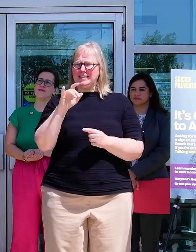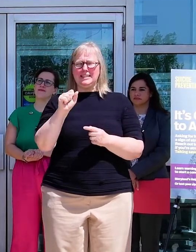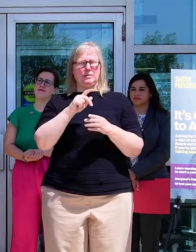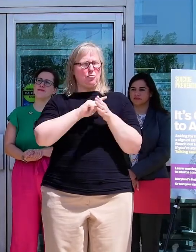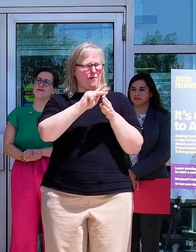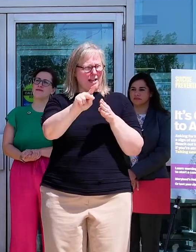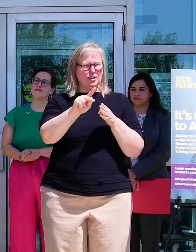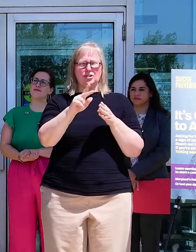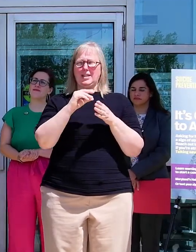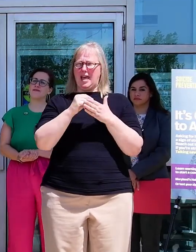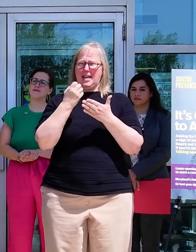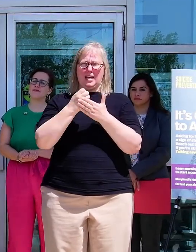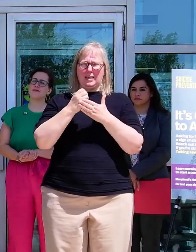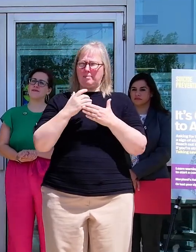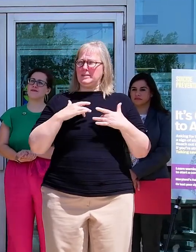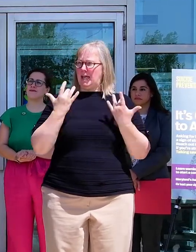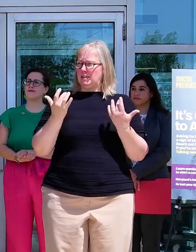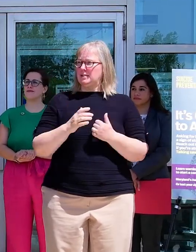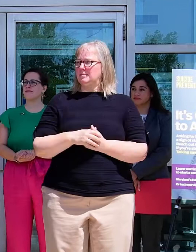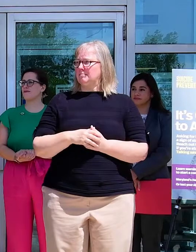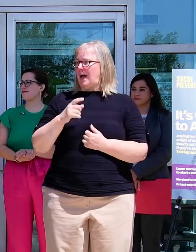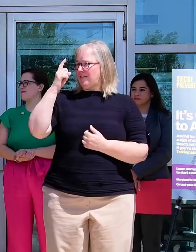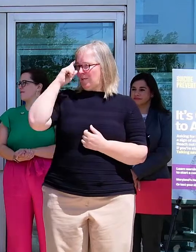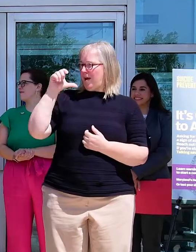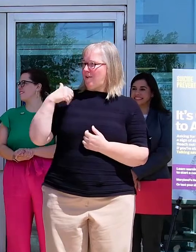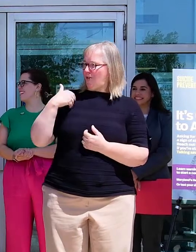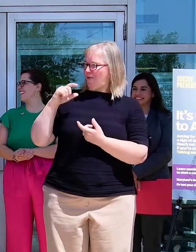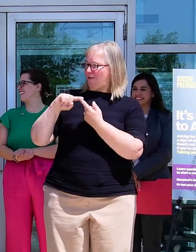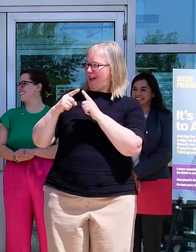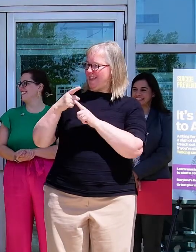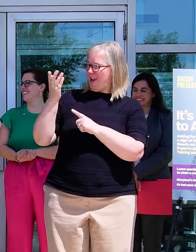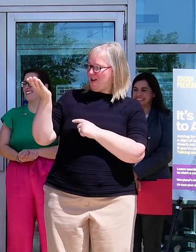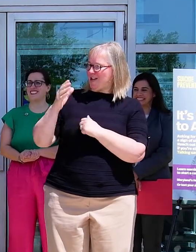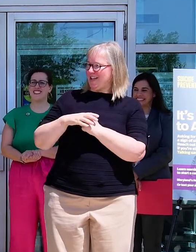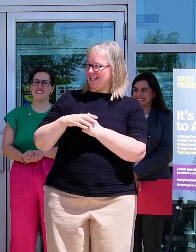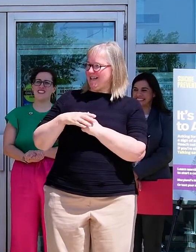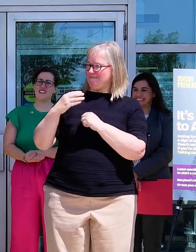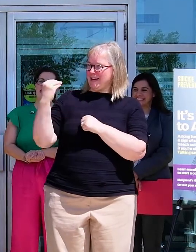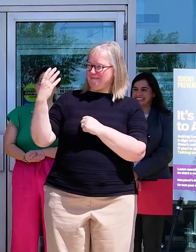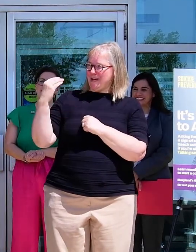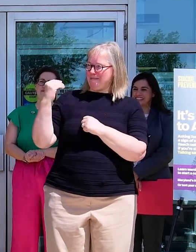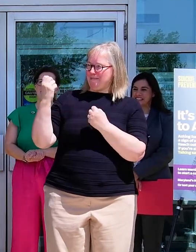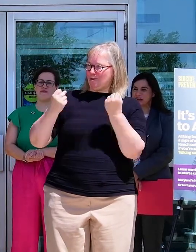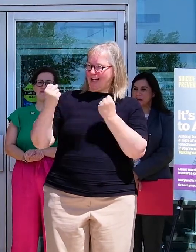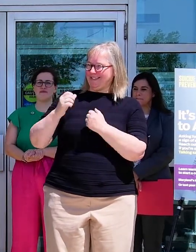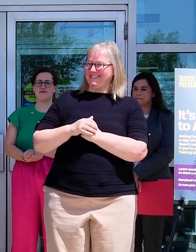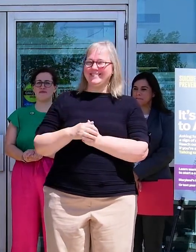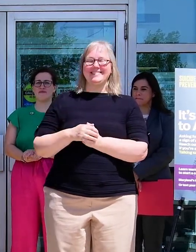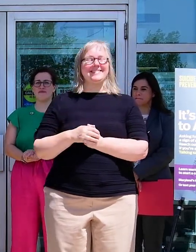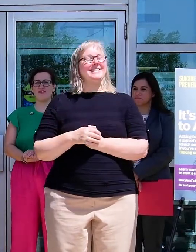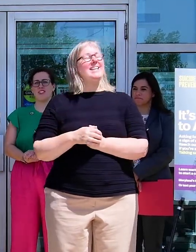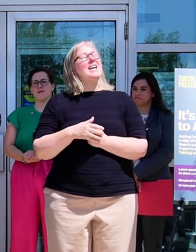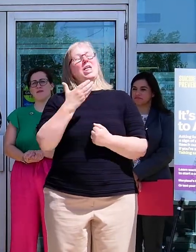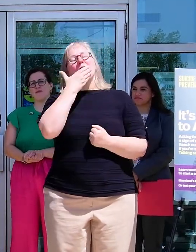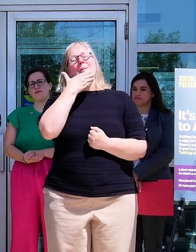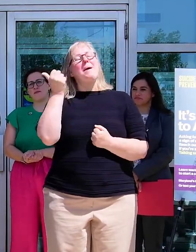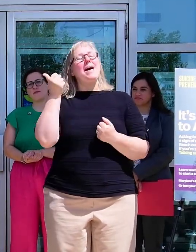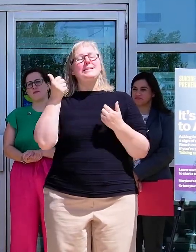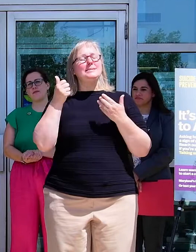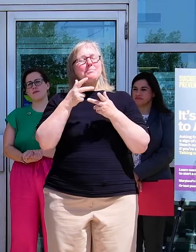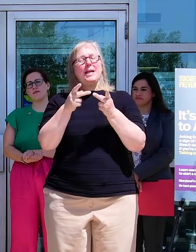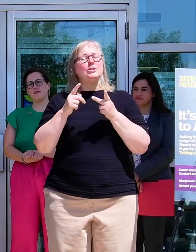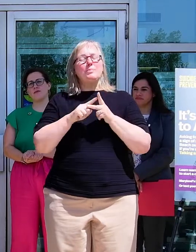status. I think we've got another friend there. All right, now I think we're ready. The best place to begin if you